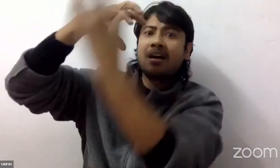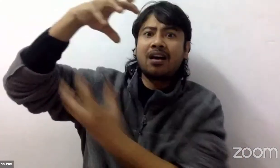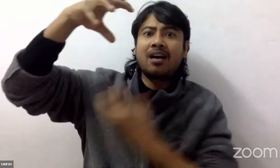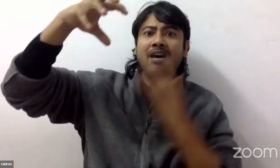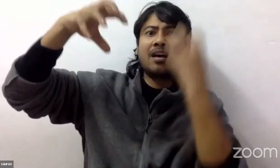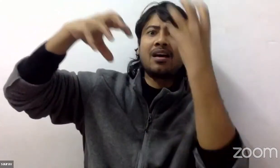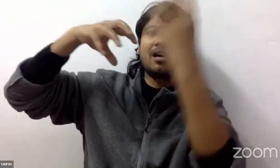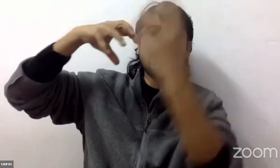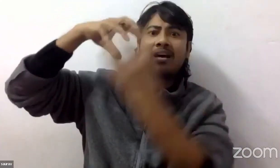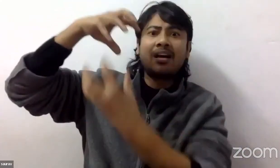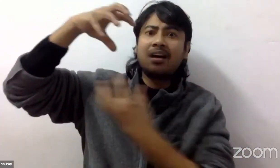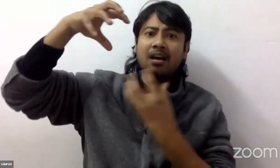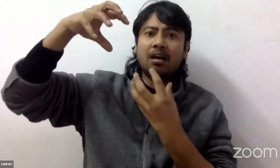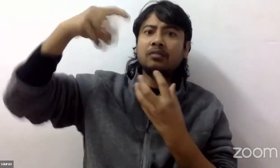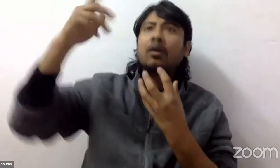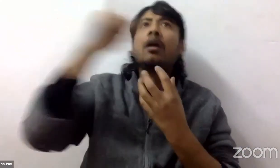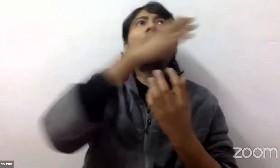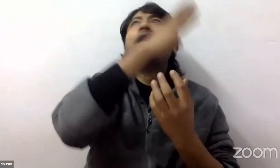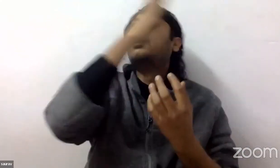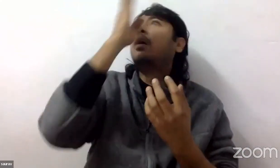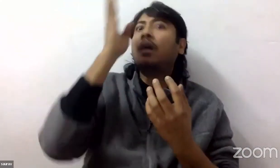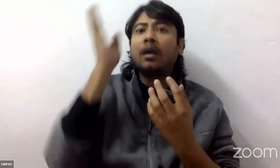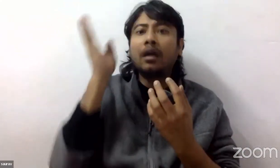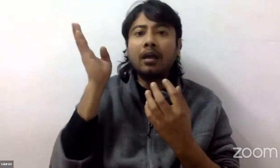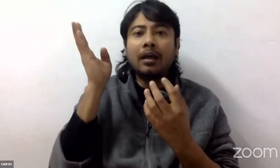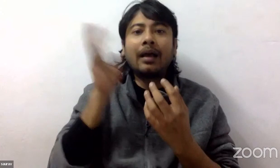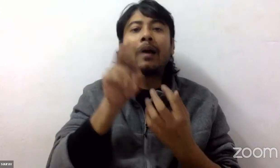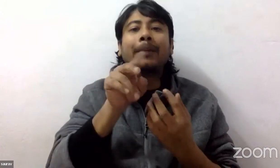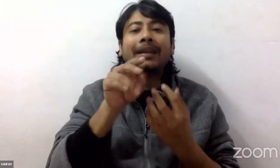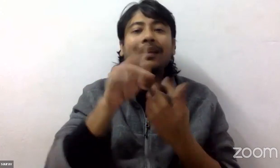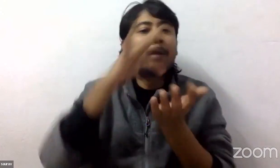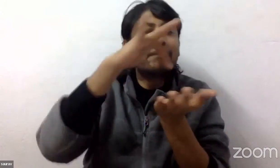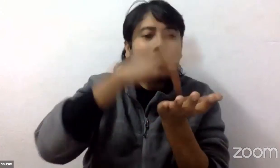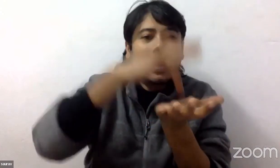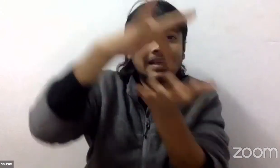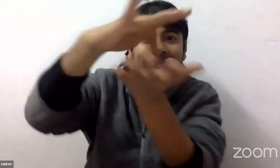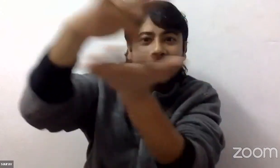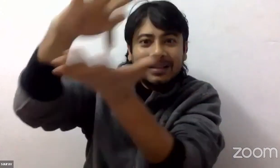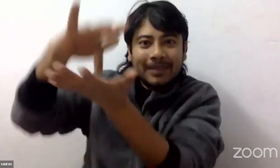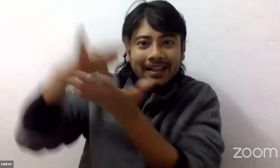in Bombay, so their fast opening time will be different.